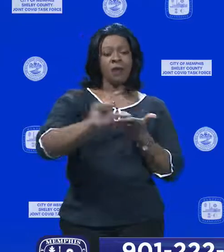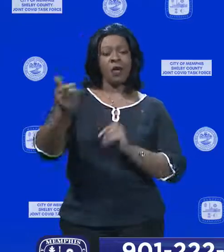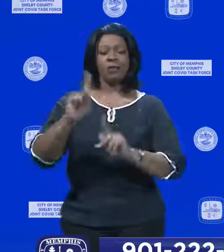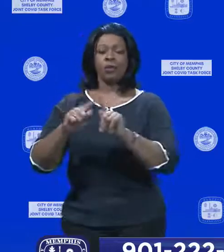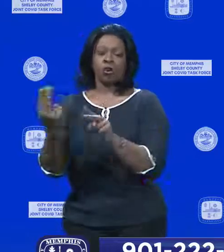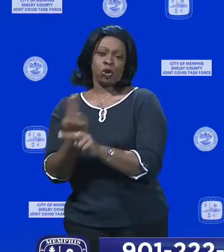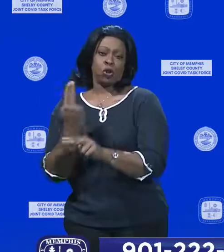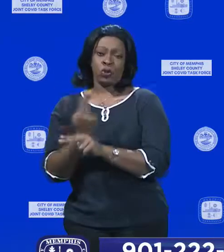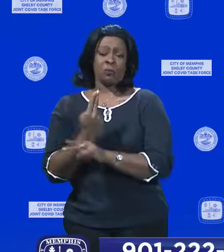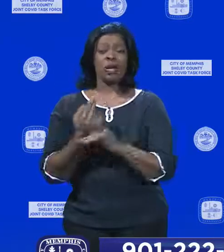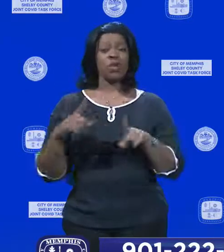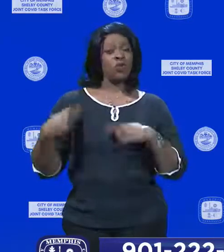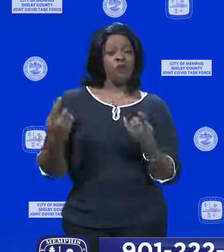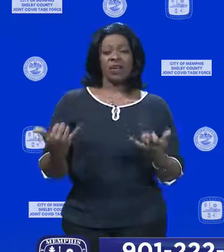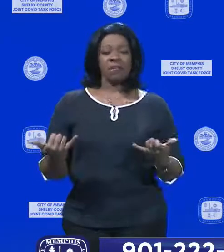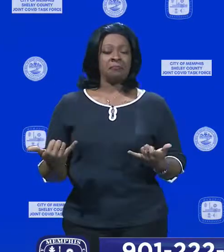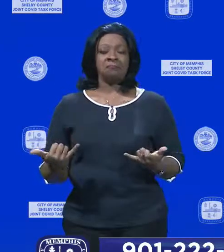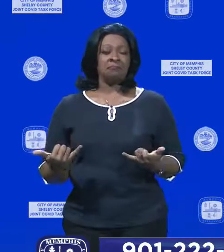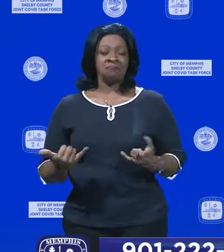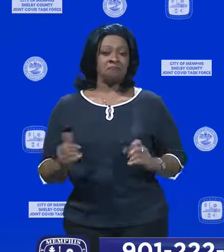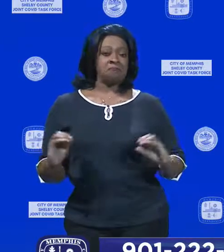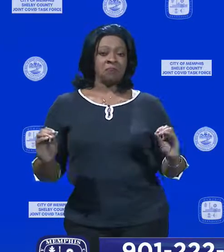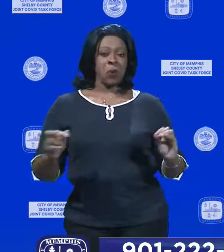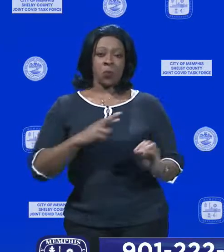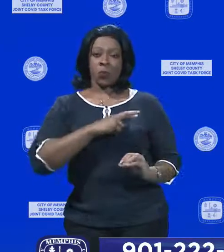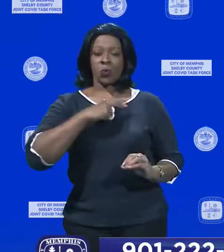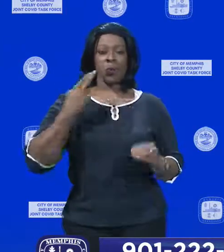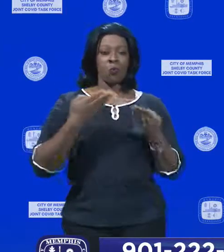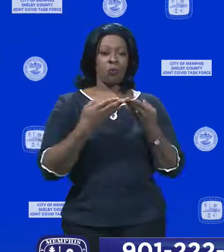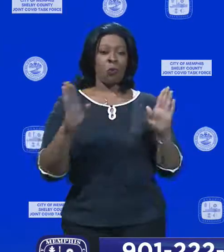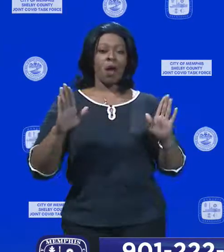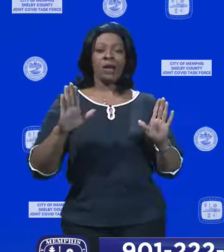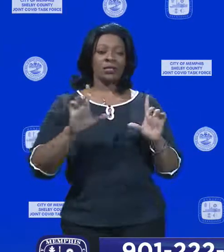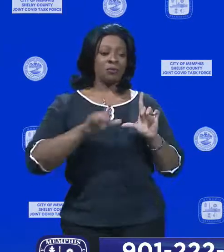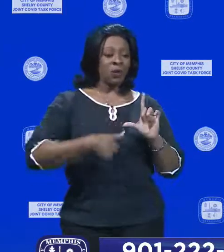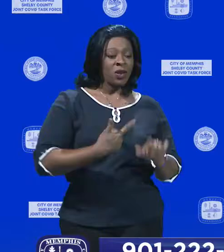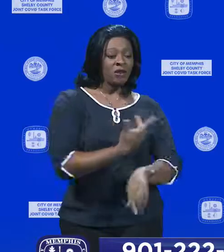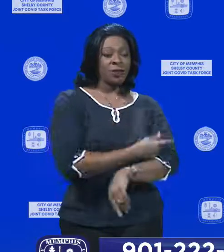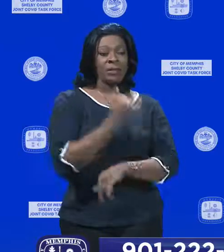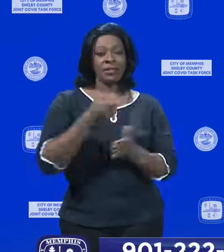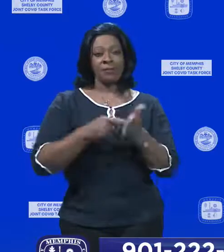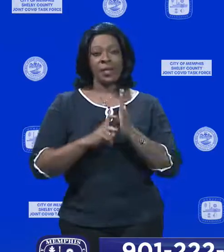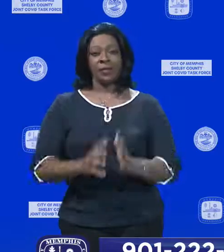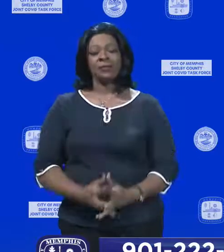to use. But as of today, there's not risk of broad-ranging spoilage because of demand.